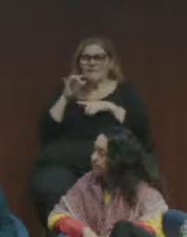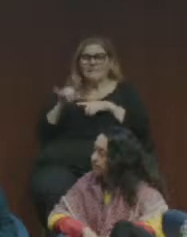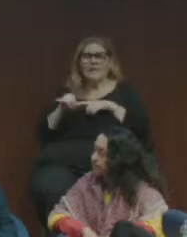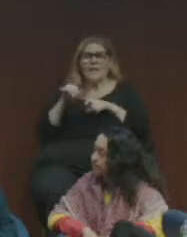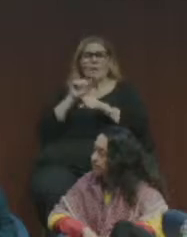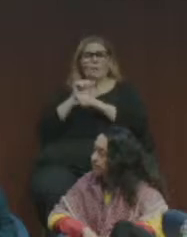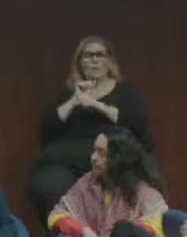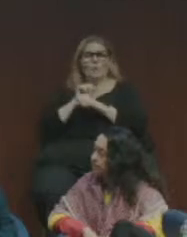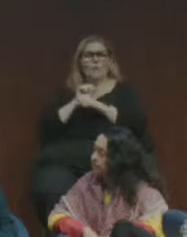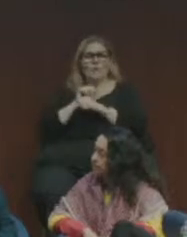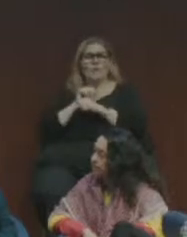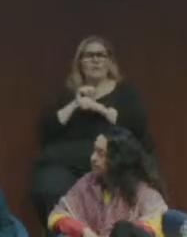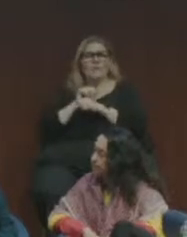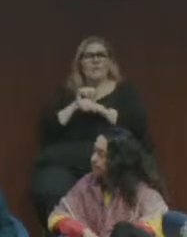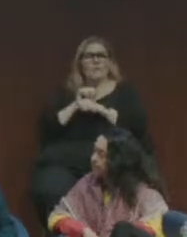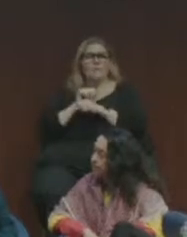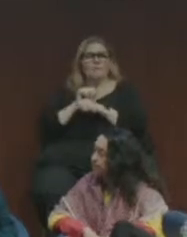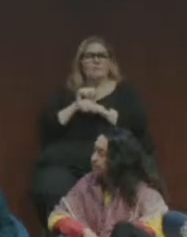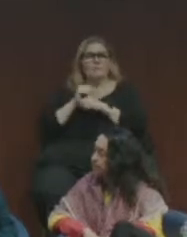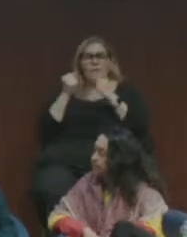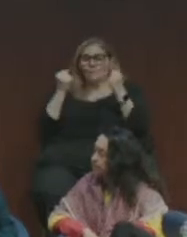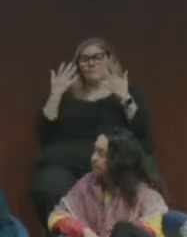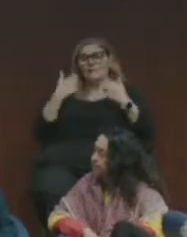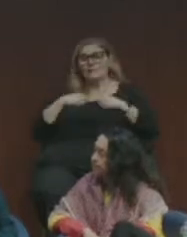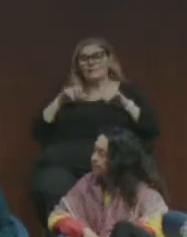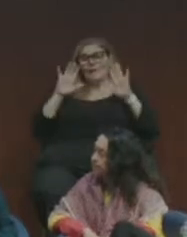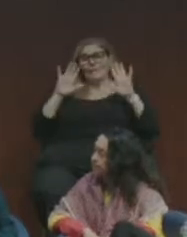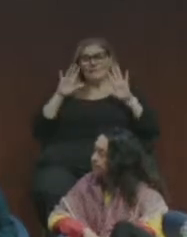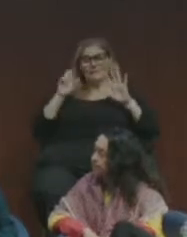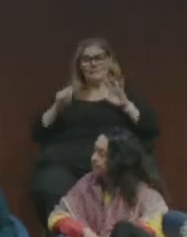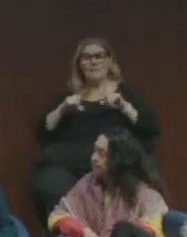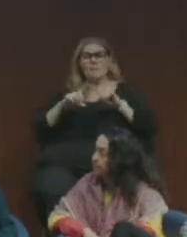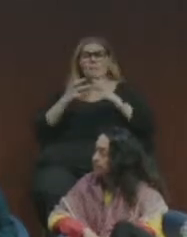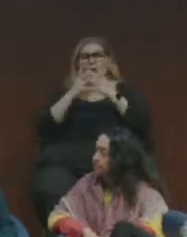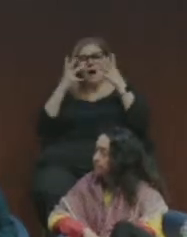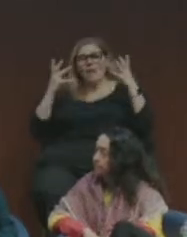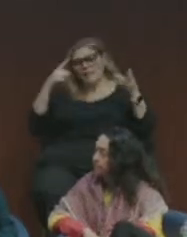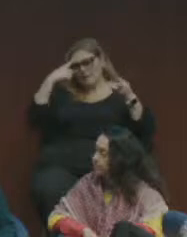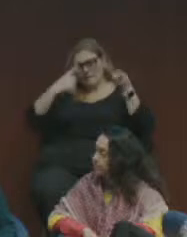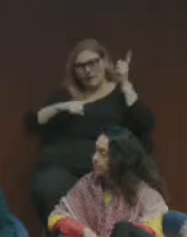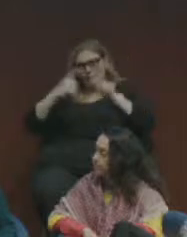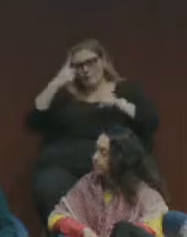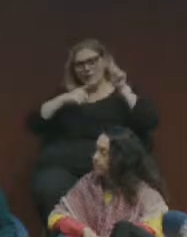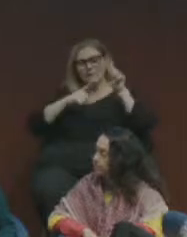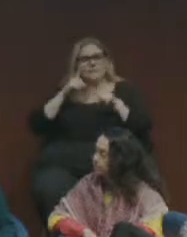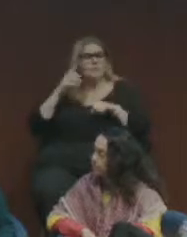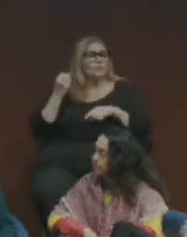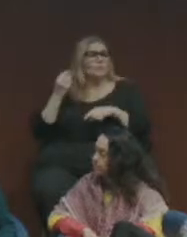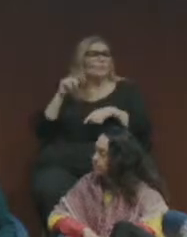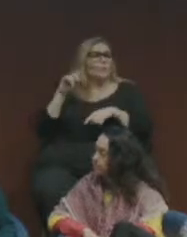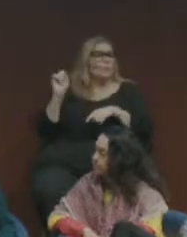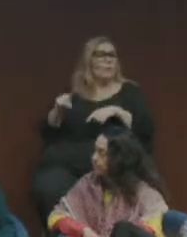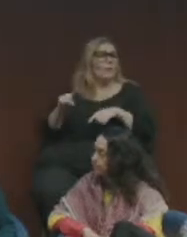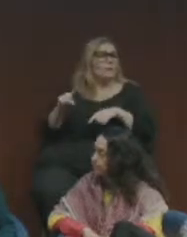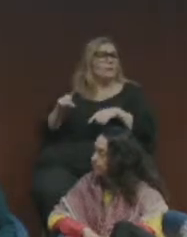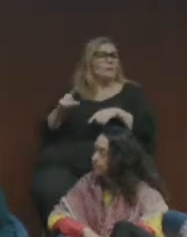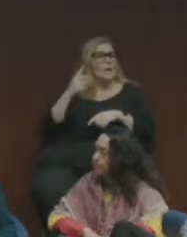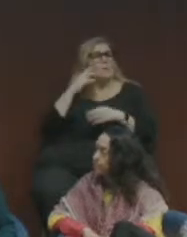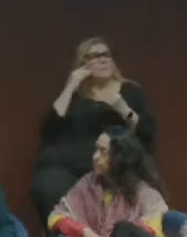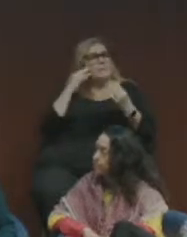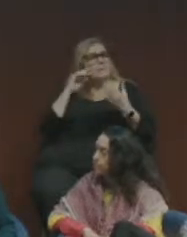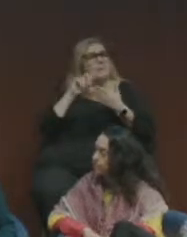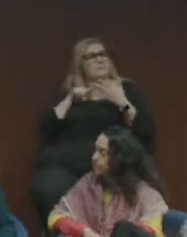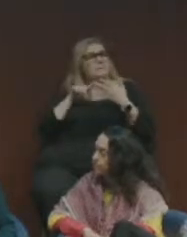work comes with many sacrifices, but also a lot of compromises. And so the question that I want to explore